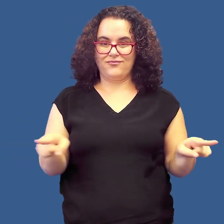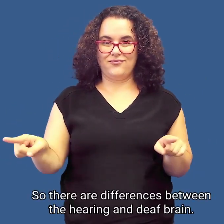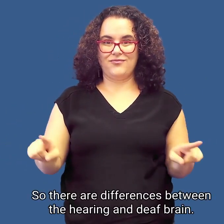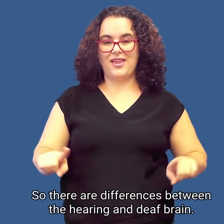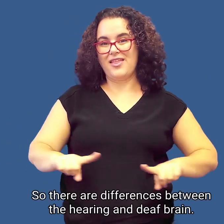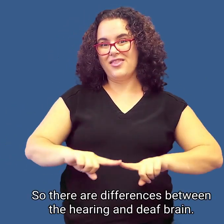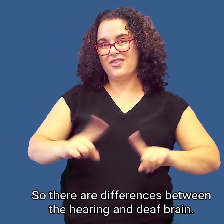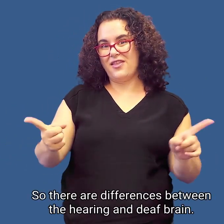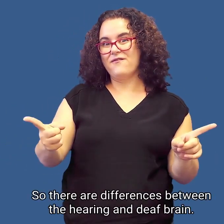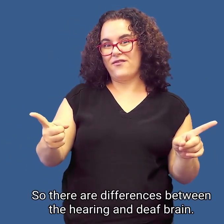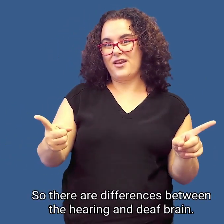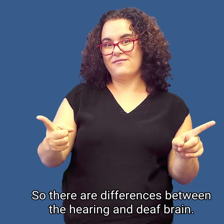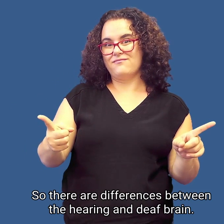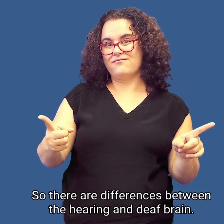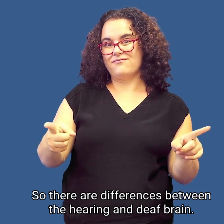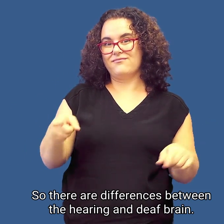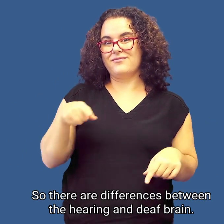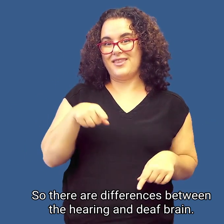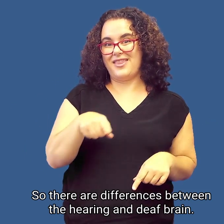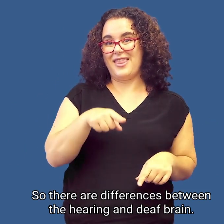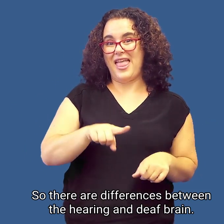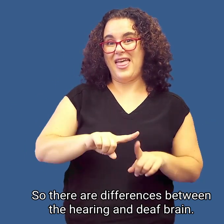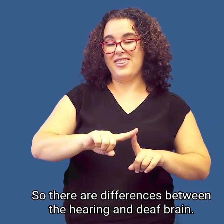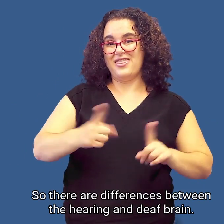So there are differences between the hearing and deaf brain.